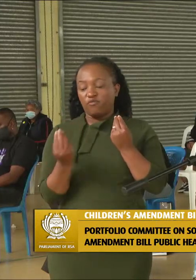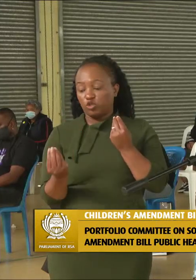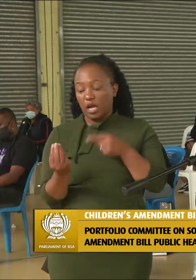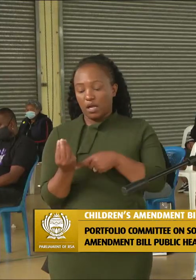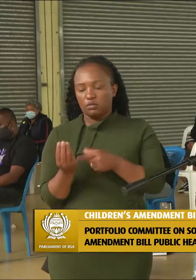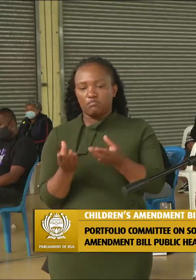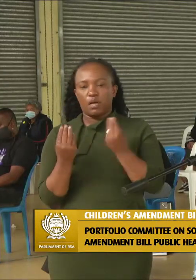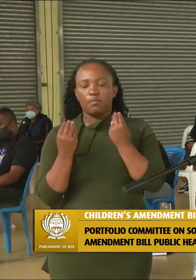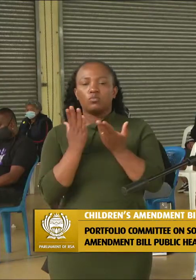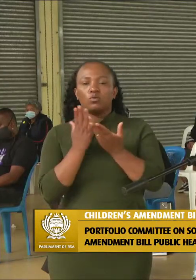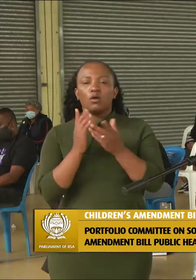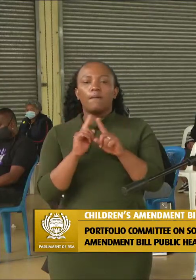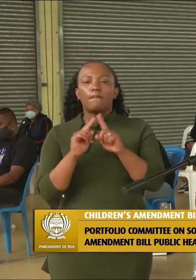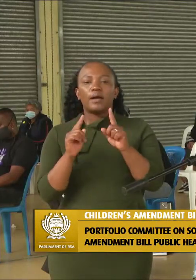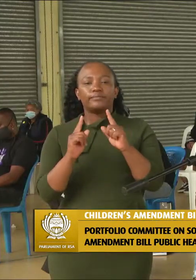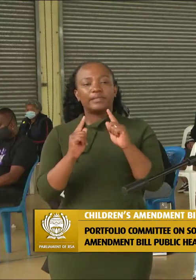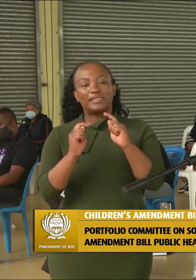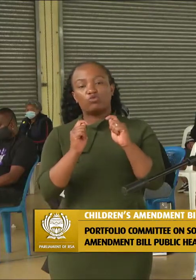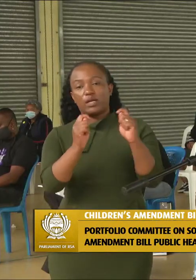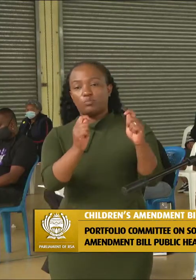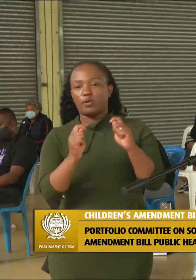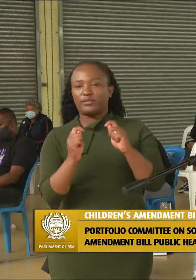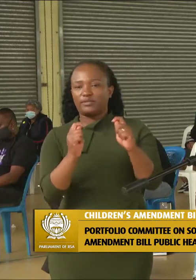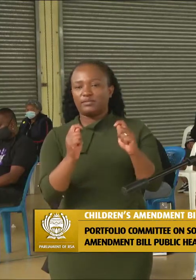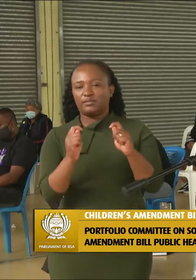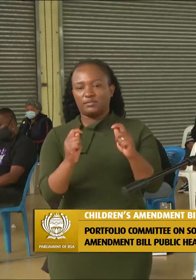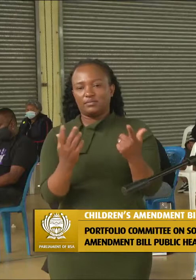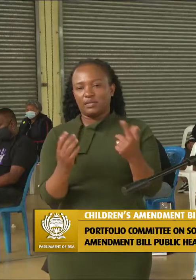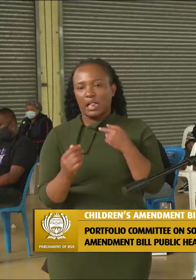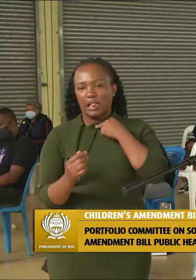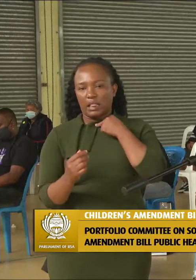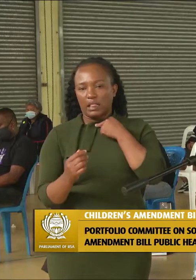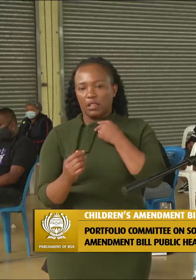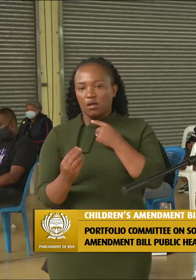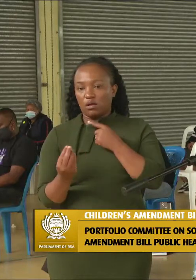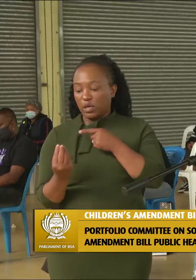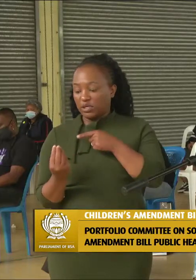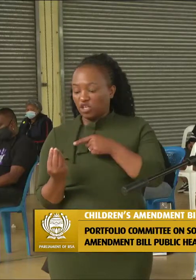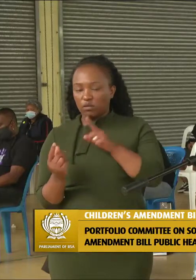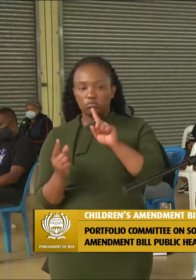yokuthi i-transport bazomsusa kanjani ekhaya baze